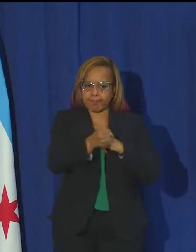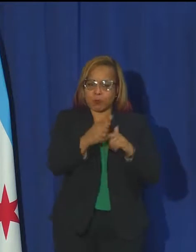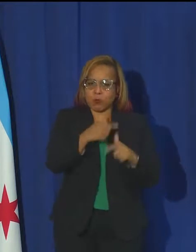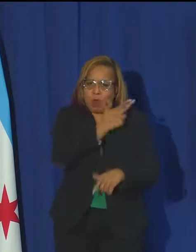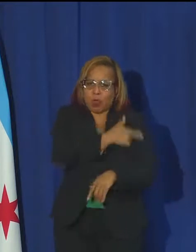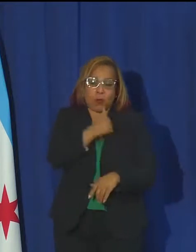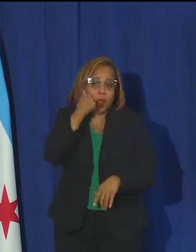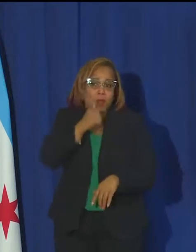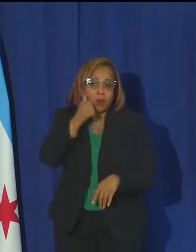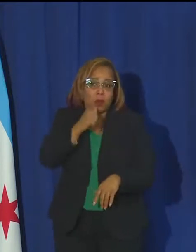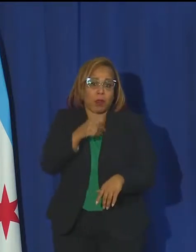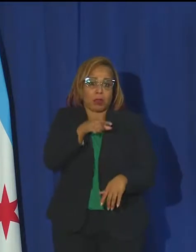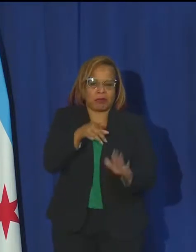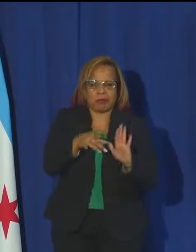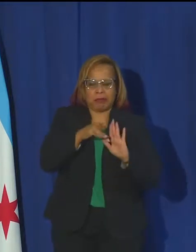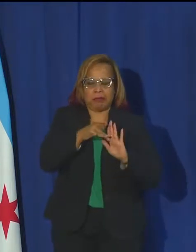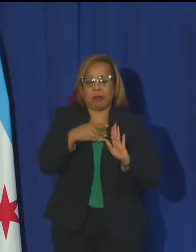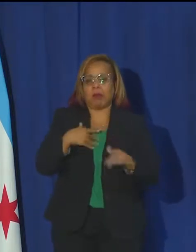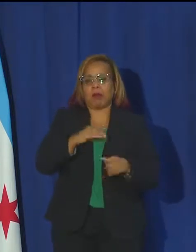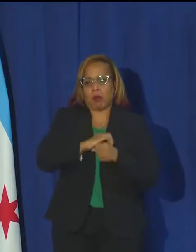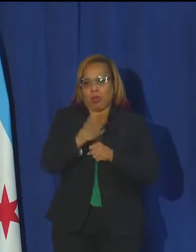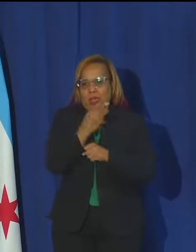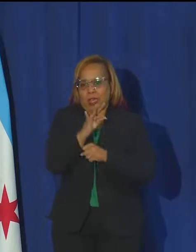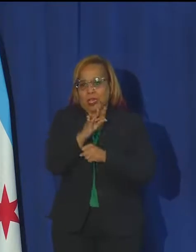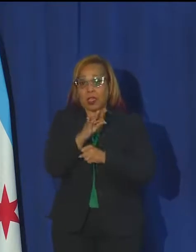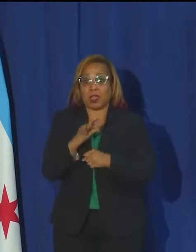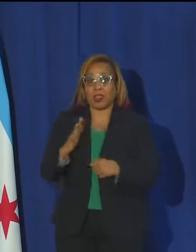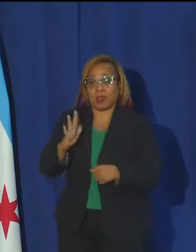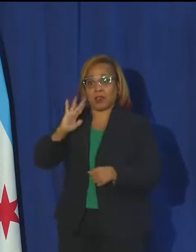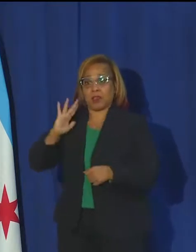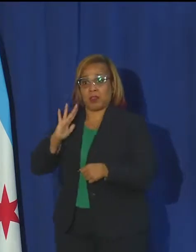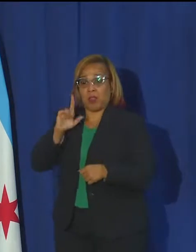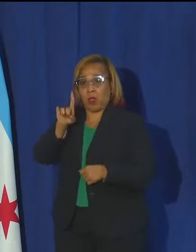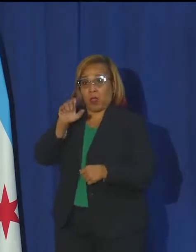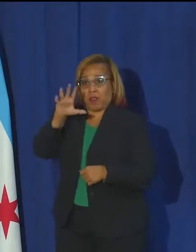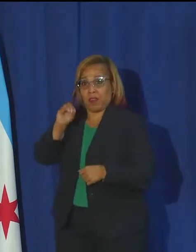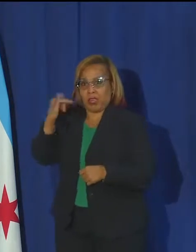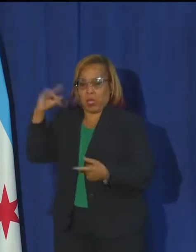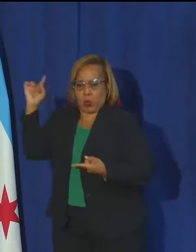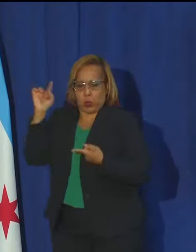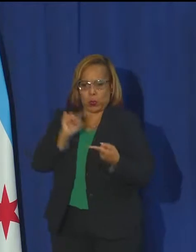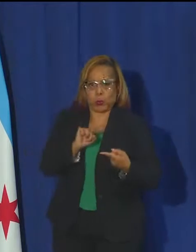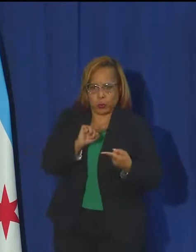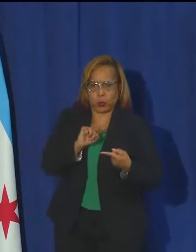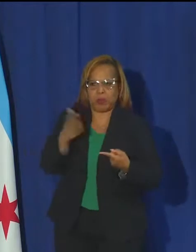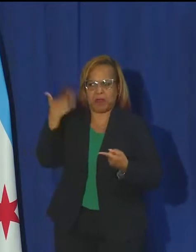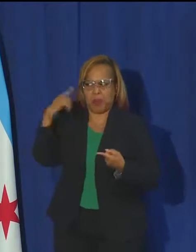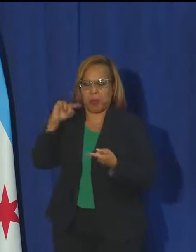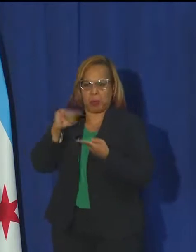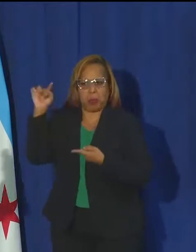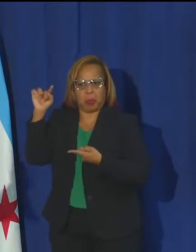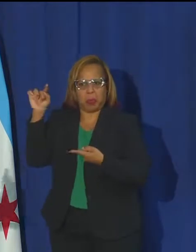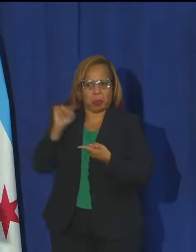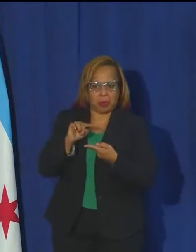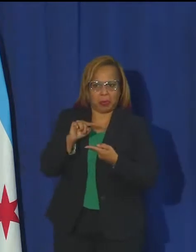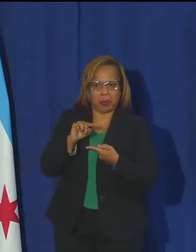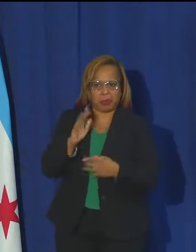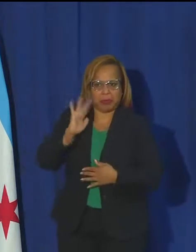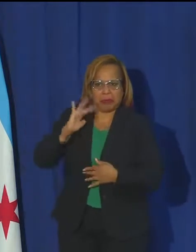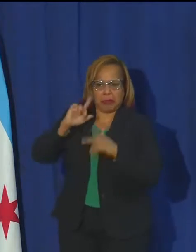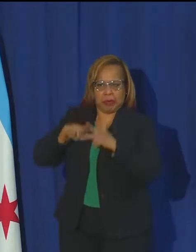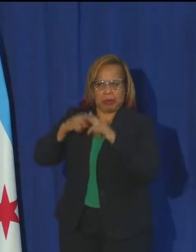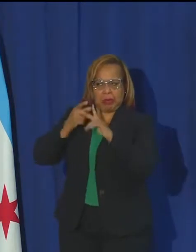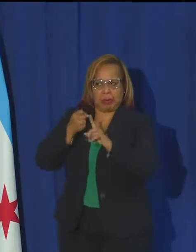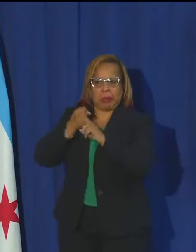hospital every day with COVID-19. That's down from more than 150 residents being admitted every day back at our